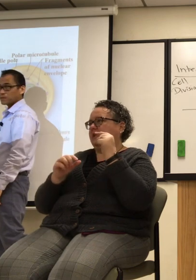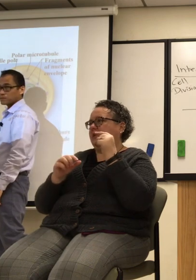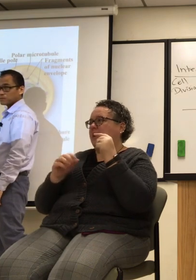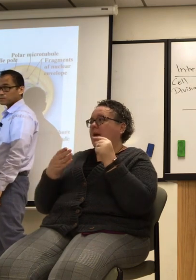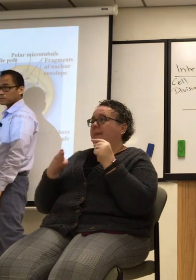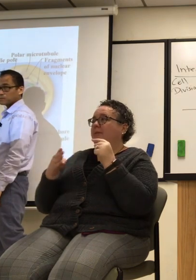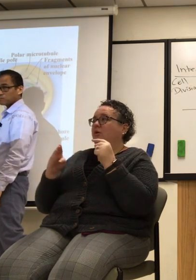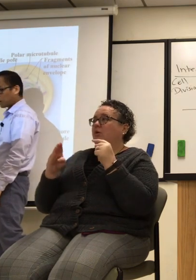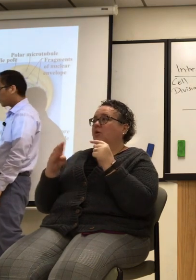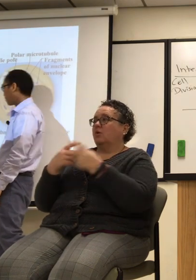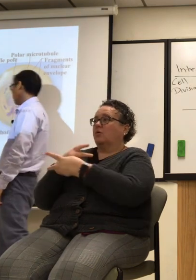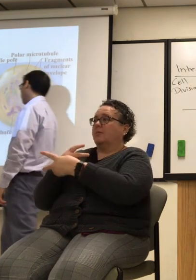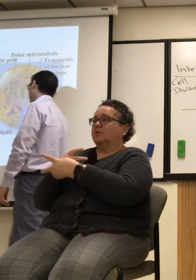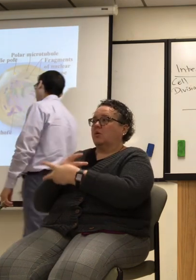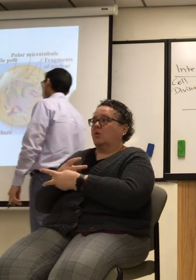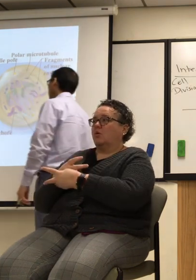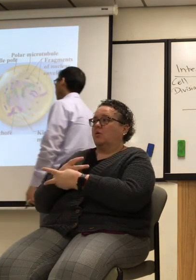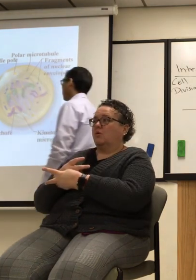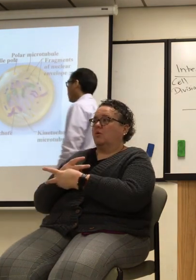the chromosomes, right?